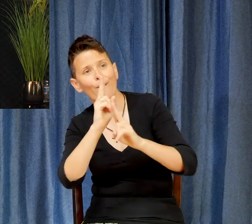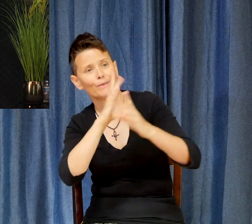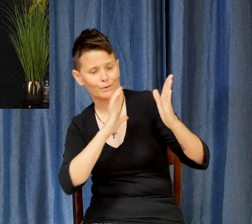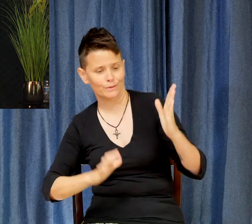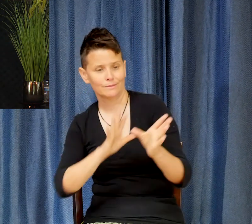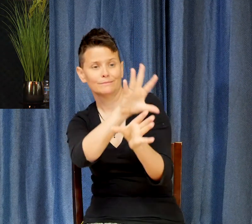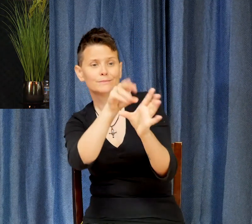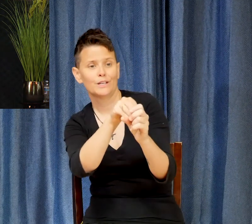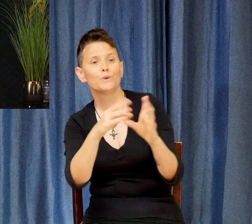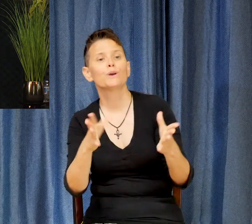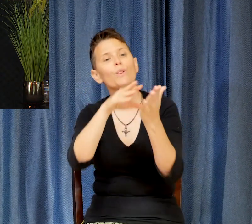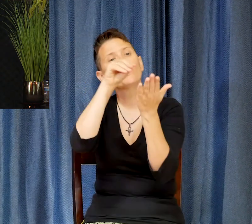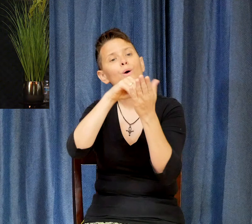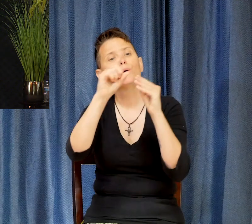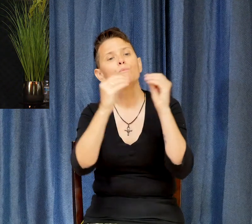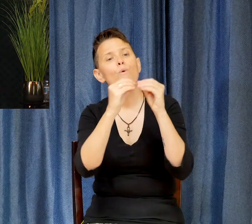at unityhills.org.